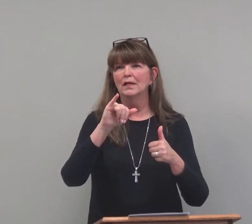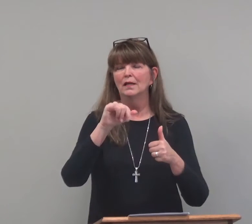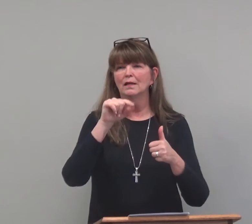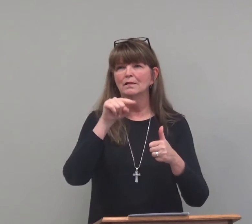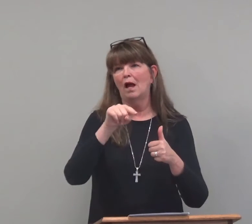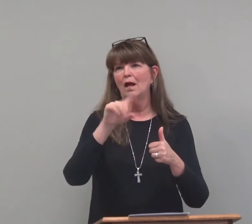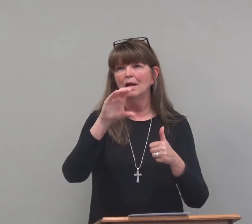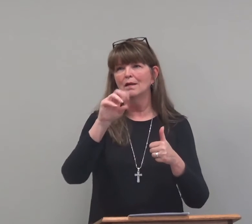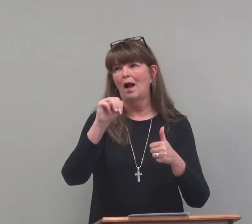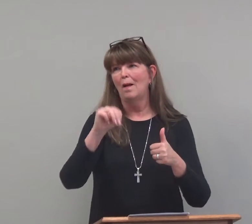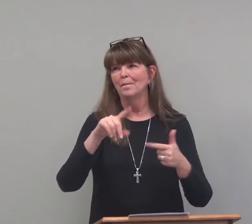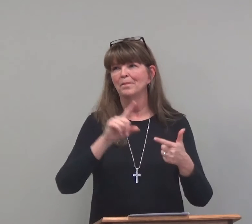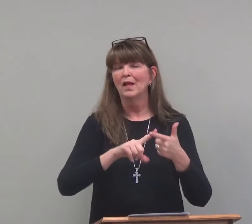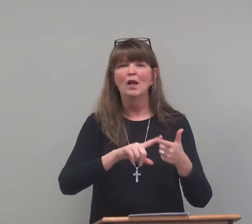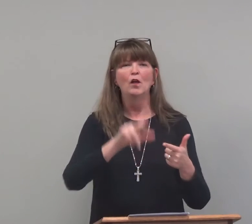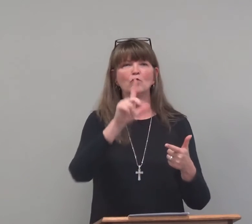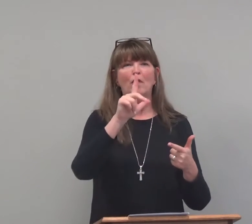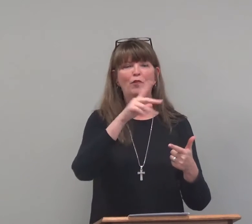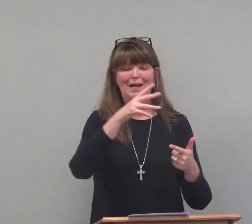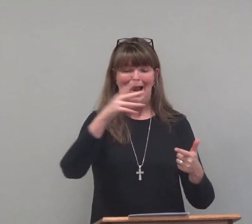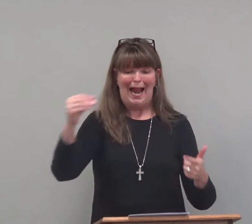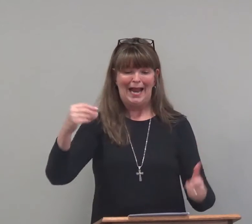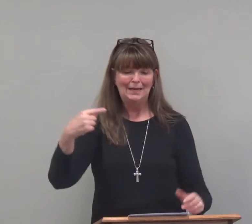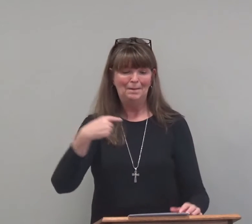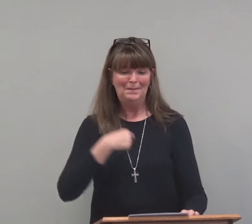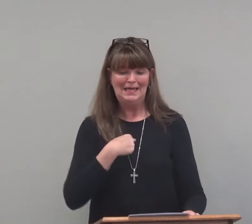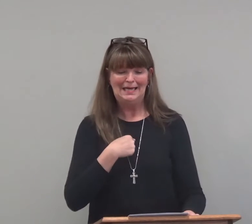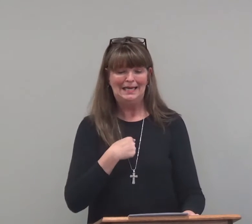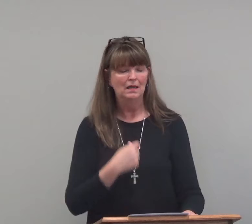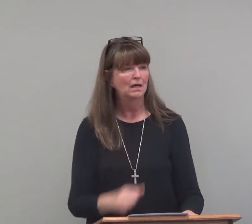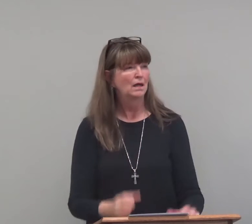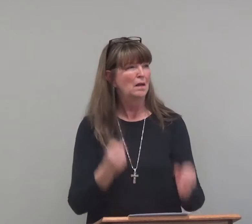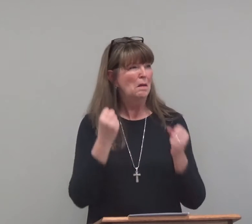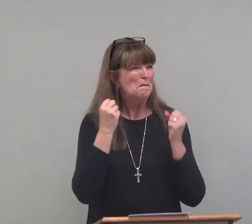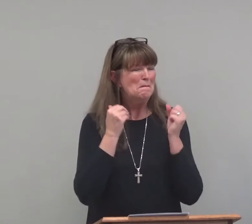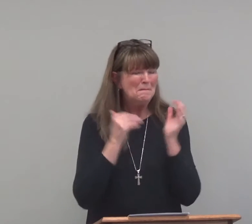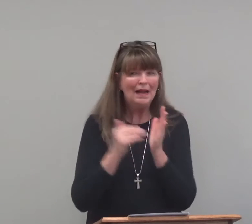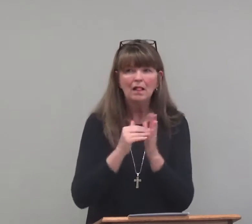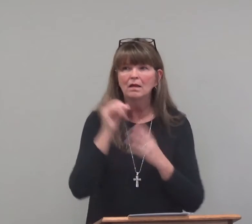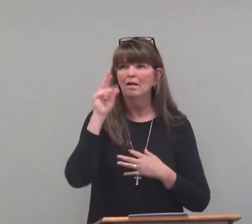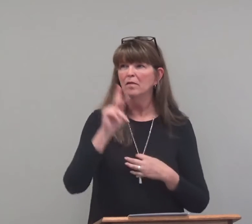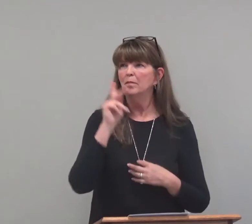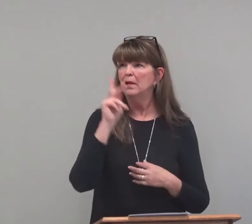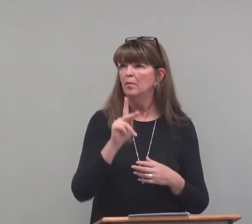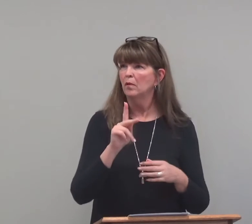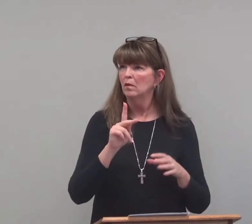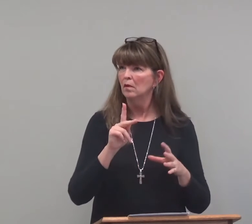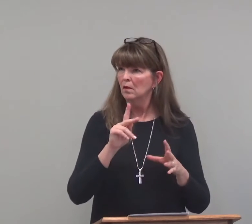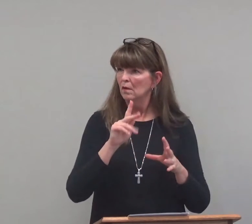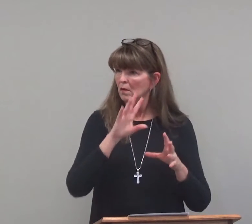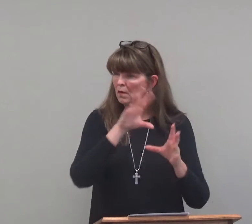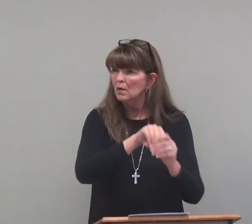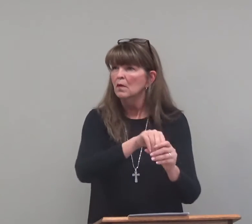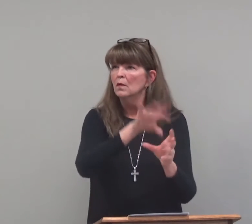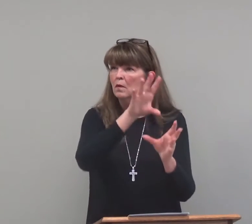there's Ancestry.com and 23andMe, and there's millions of